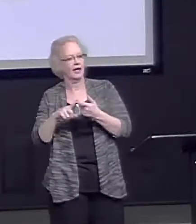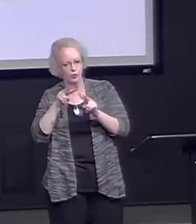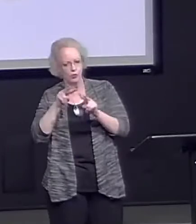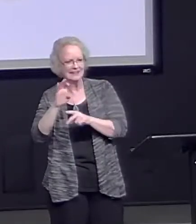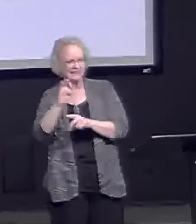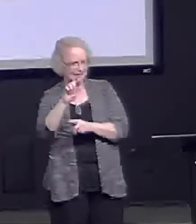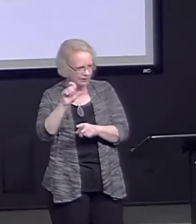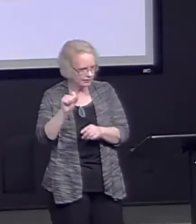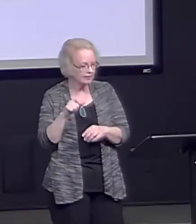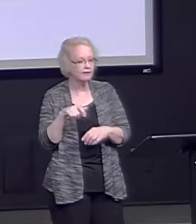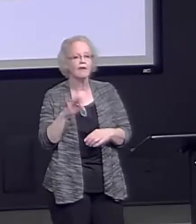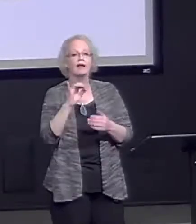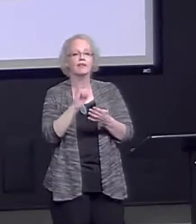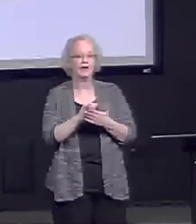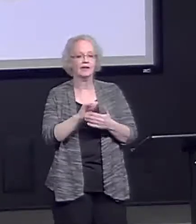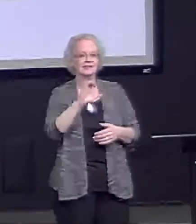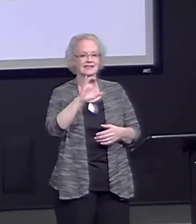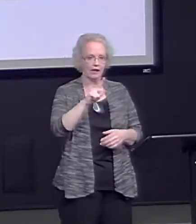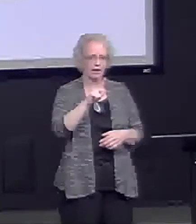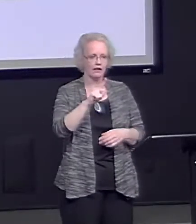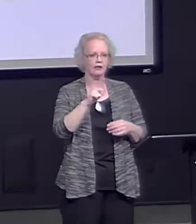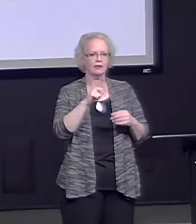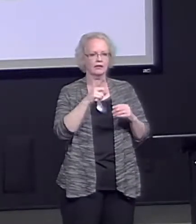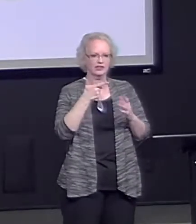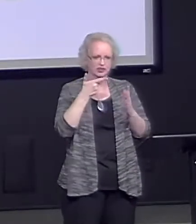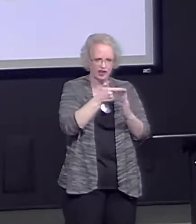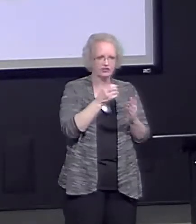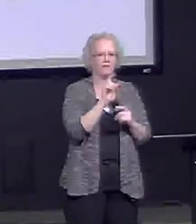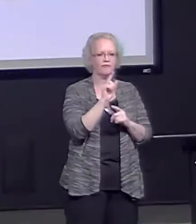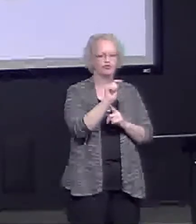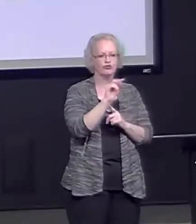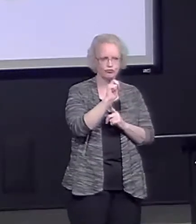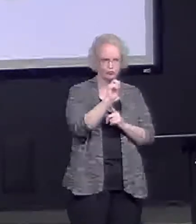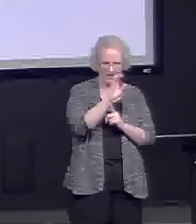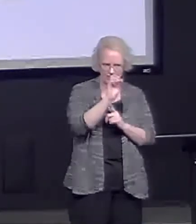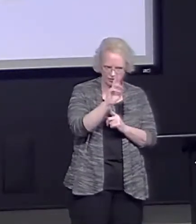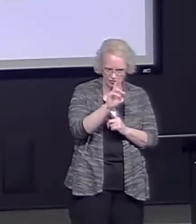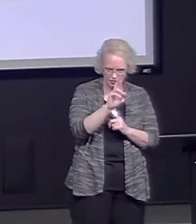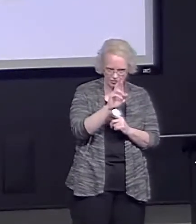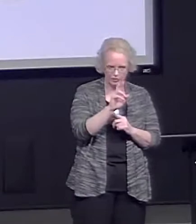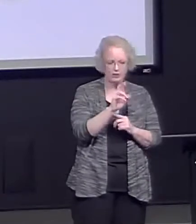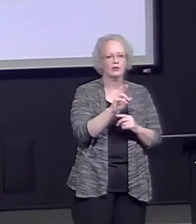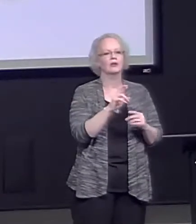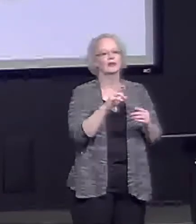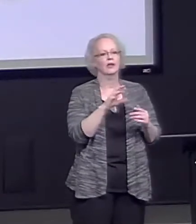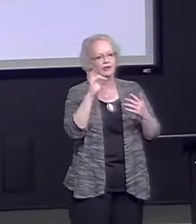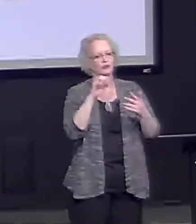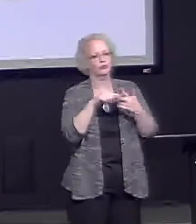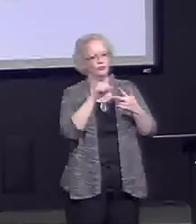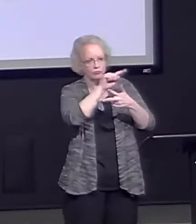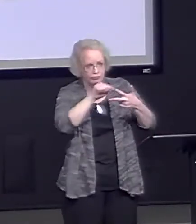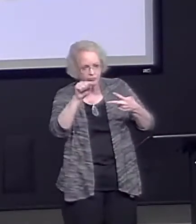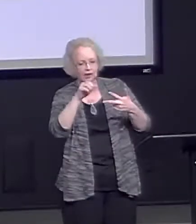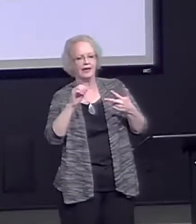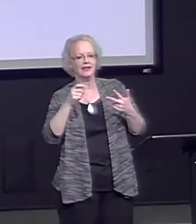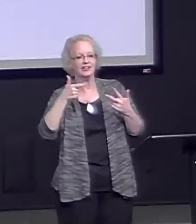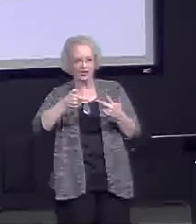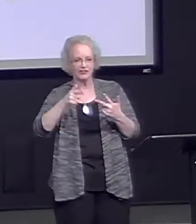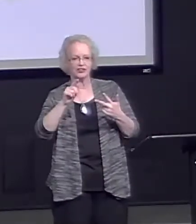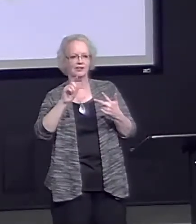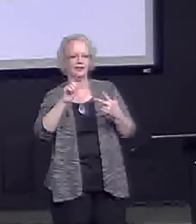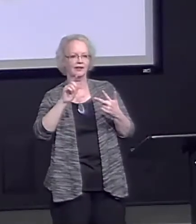one tracer led to label in this region of prefrontal cortex, and the injection into AL led to label